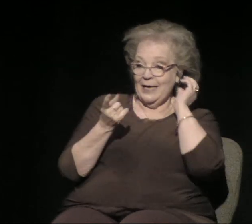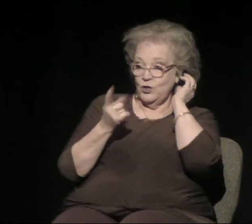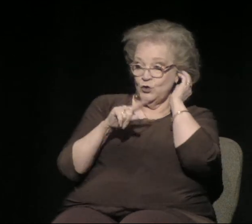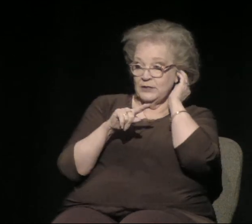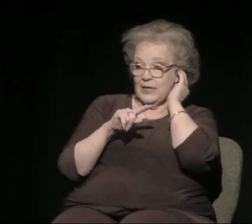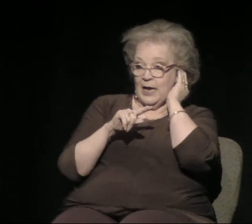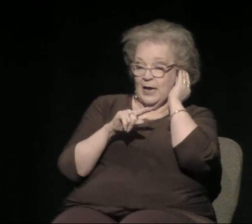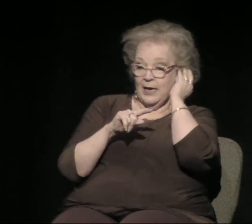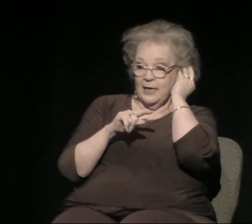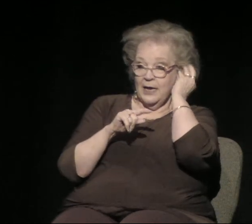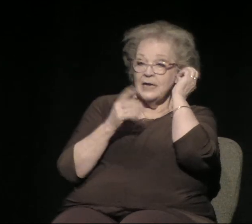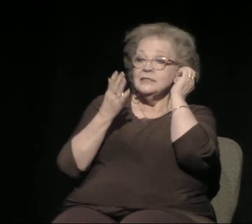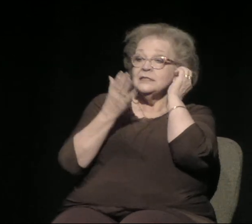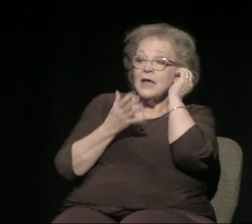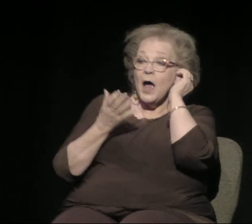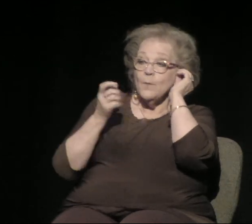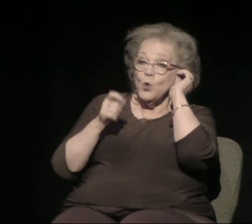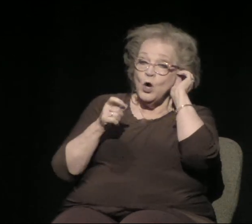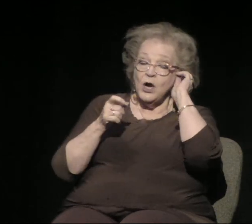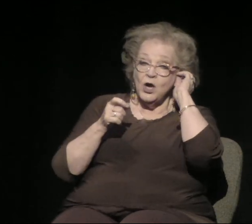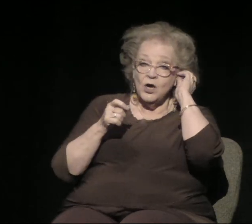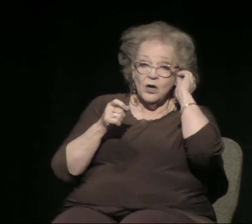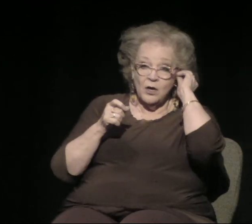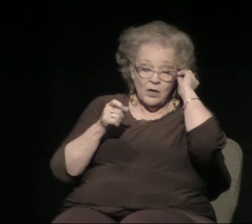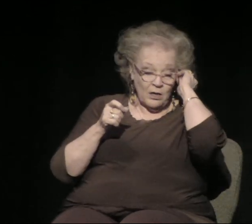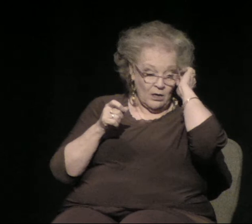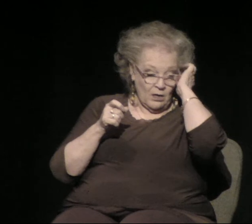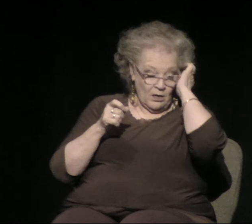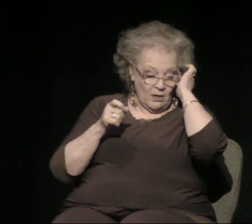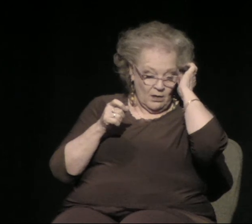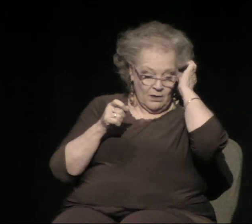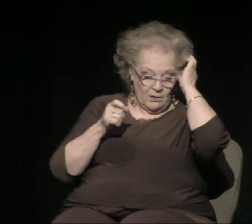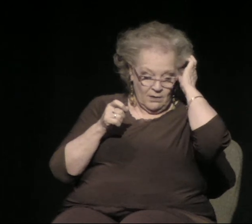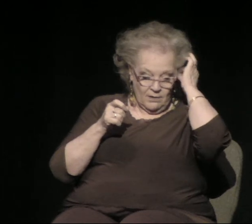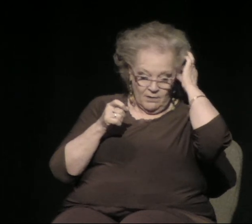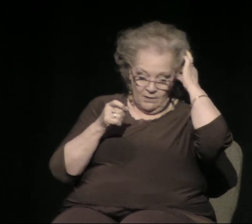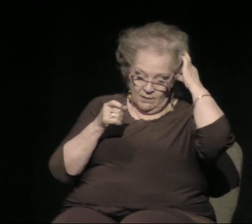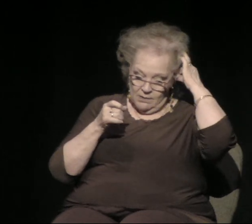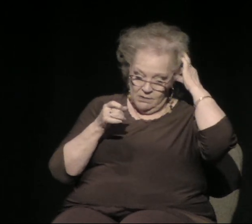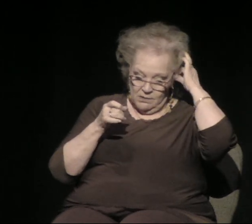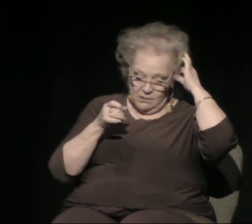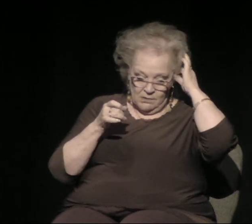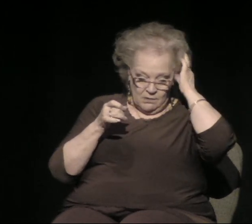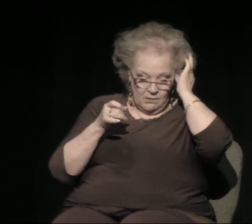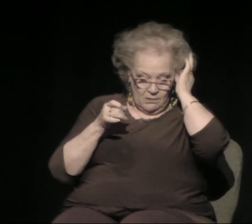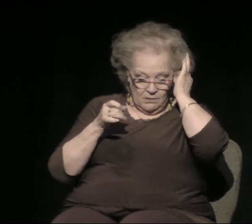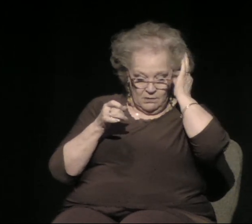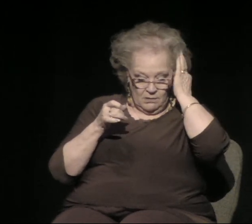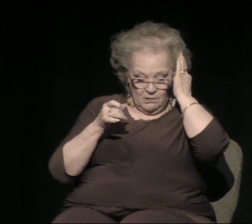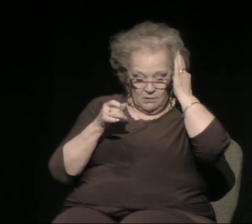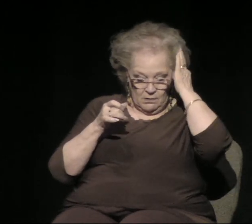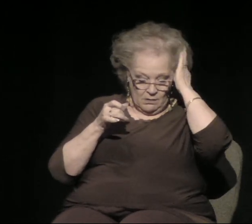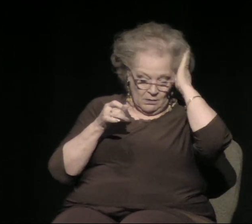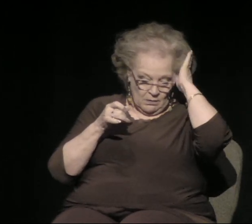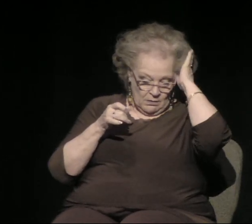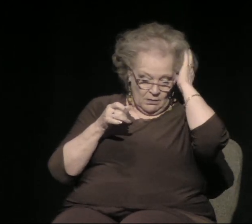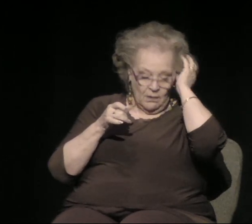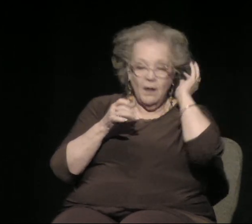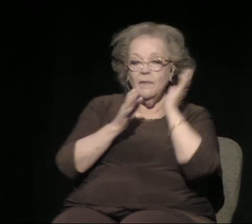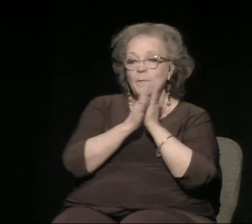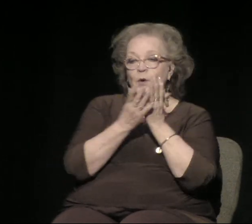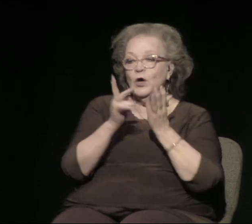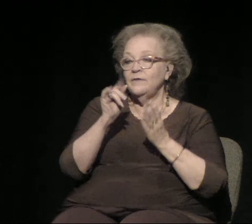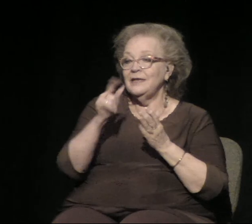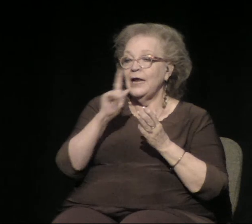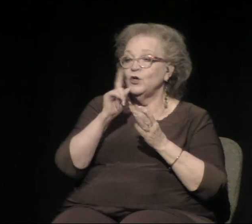were near Daniel's day, and some have yet to come. We'll talk more about that next week. And then thirdly, the book of